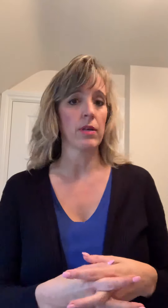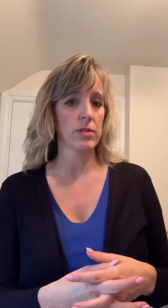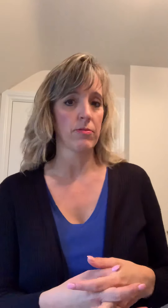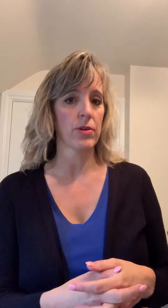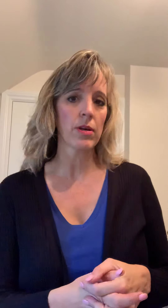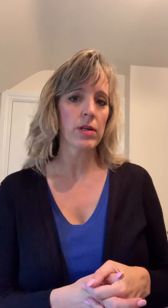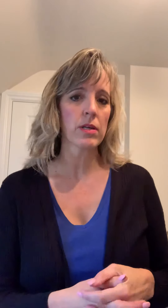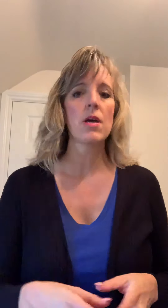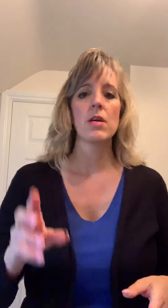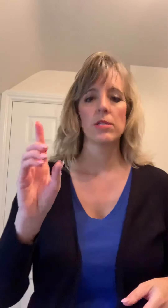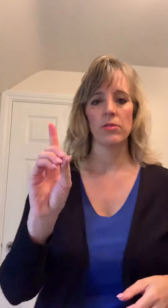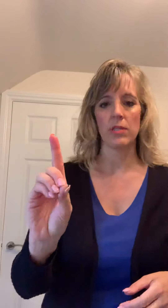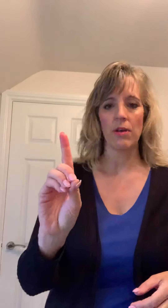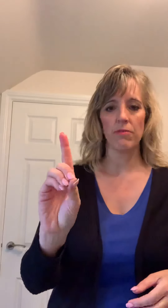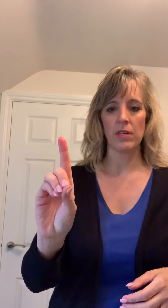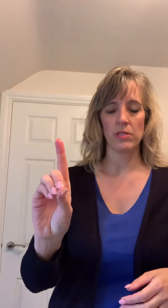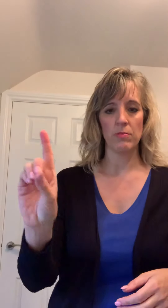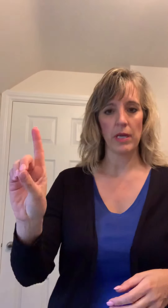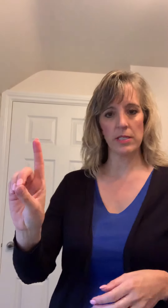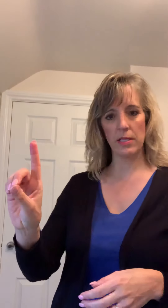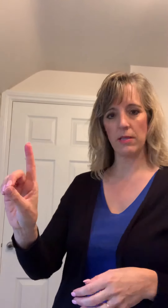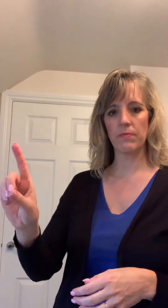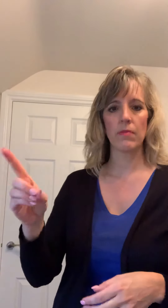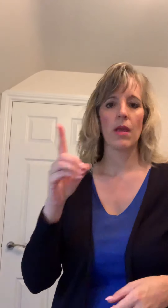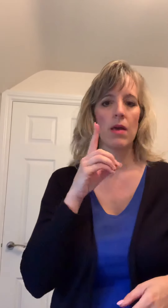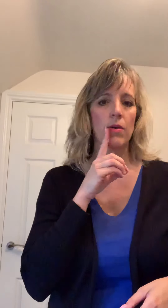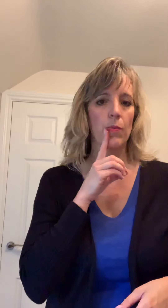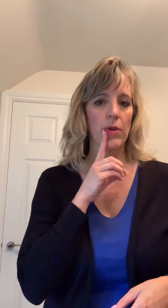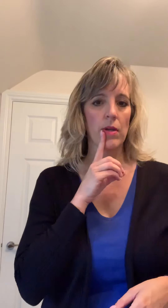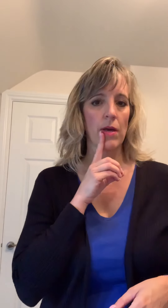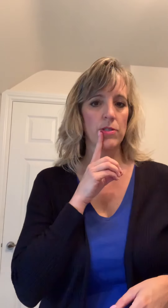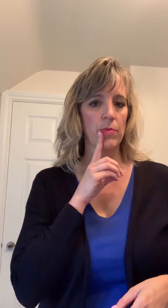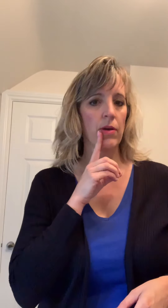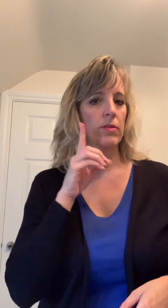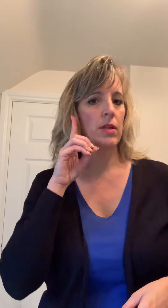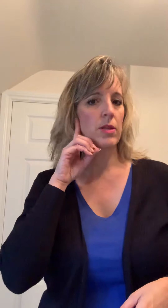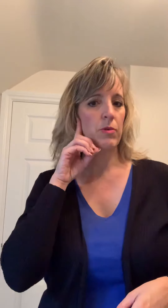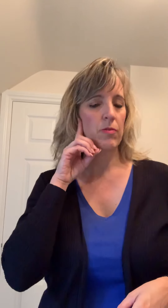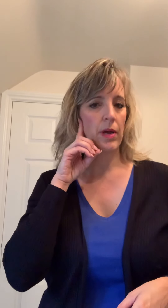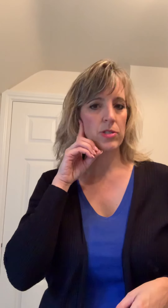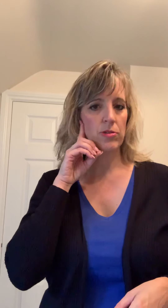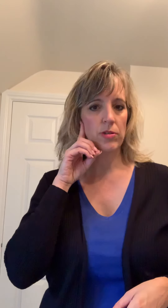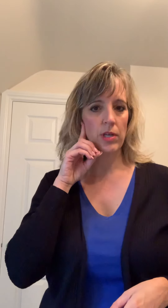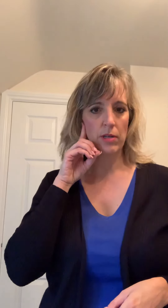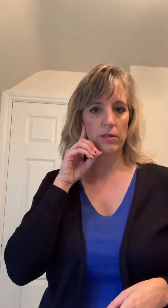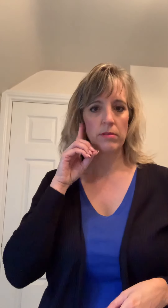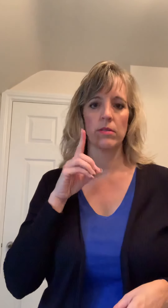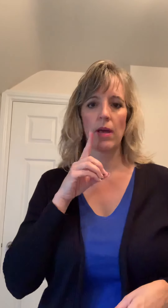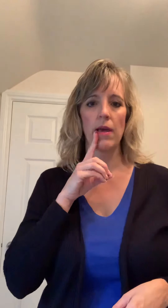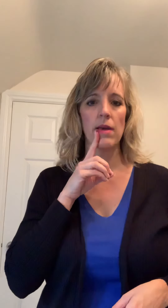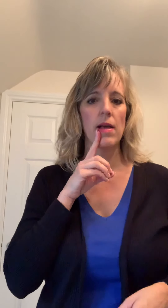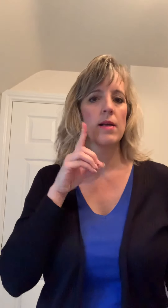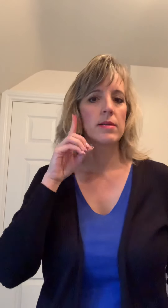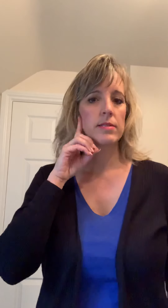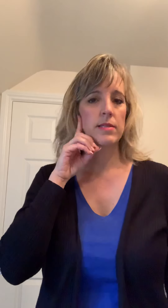deaf or hearing. So deaf is, you make a D, you put it at your mouth, and then you move it back to your ear, okay?